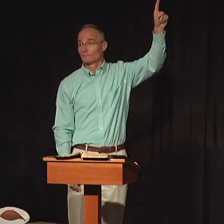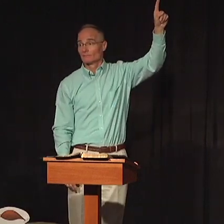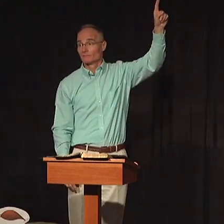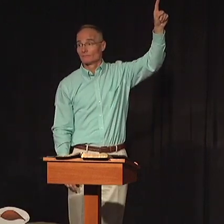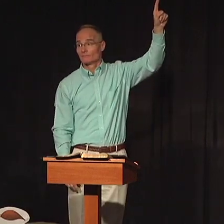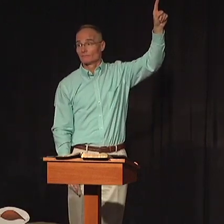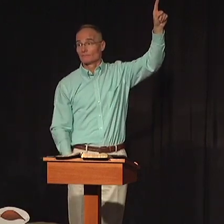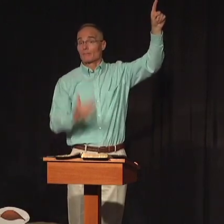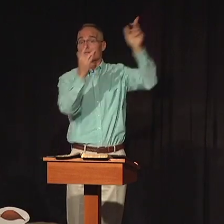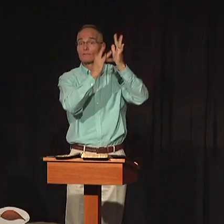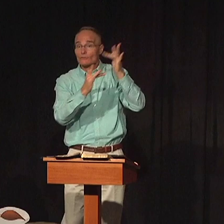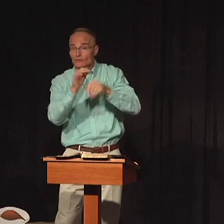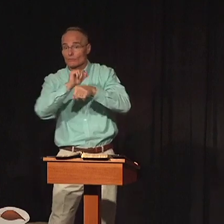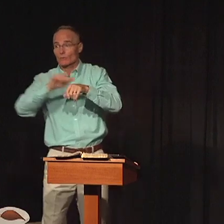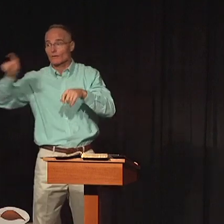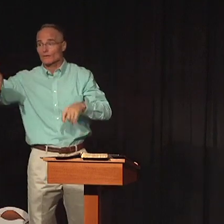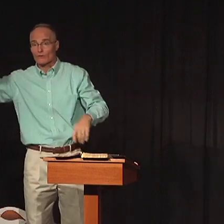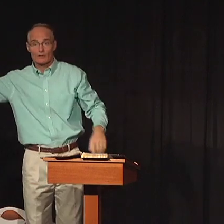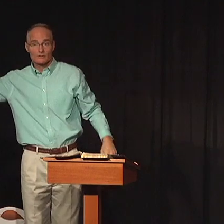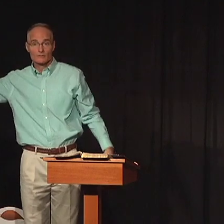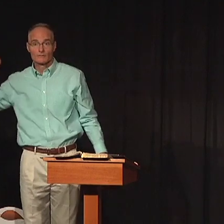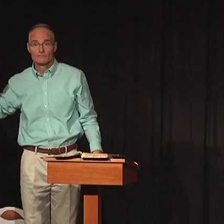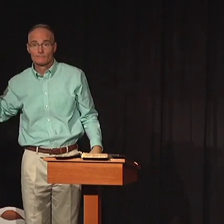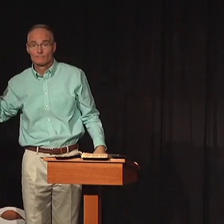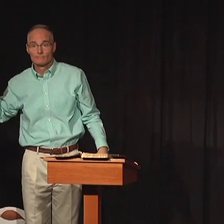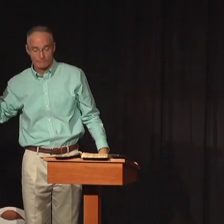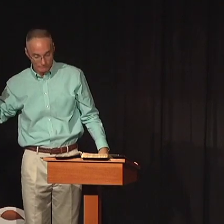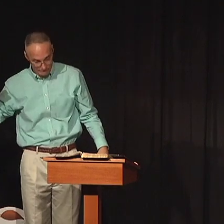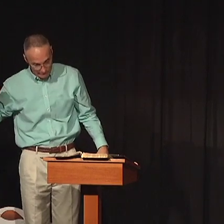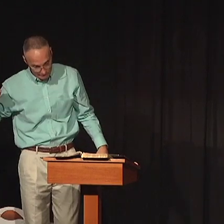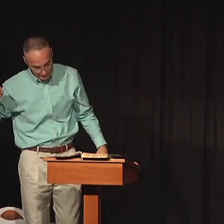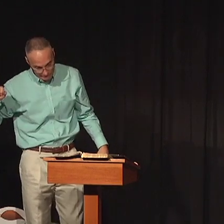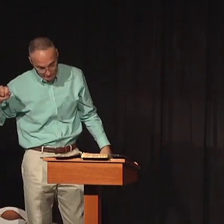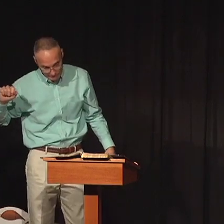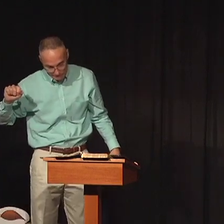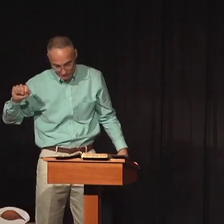Father because of Jesus' work on the cross.